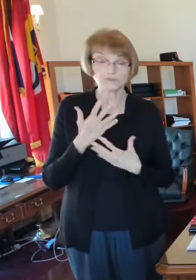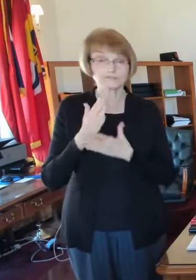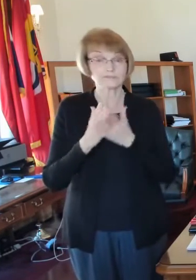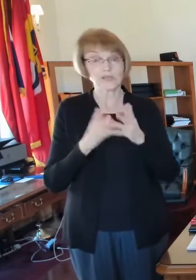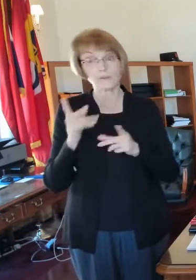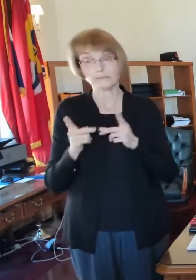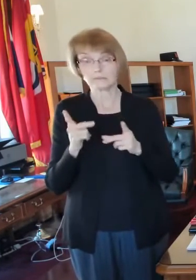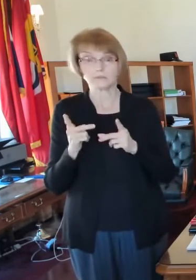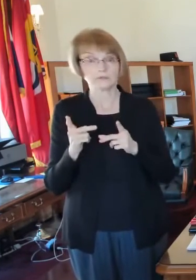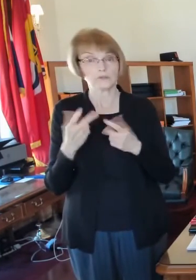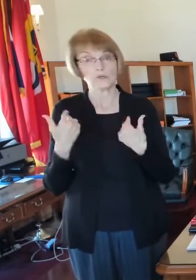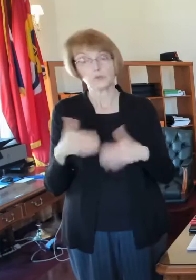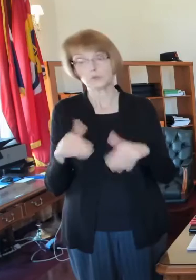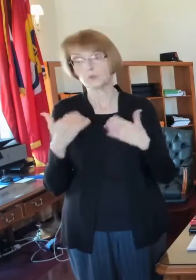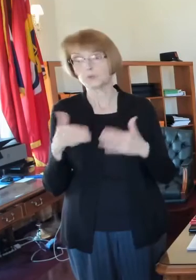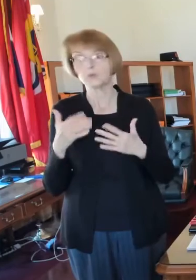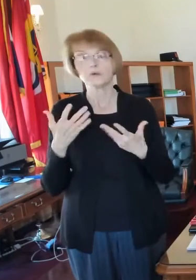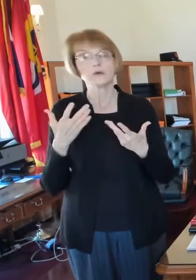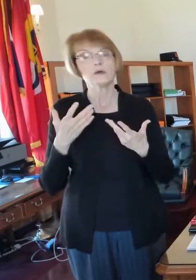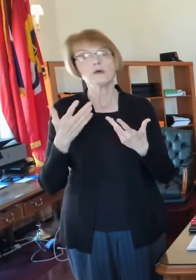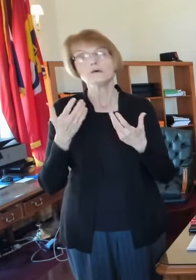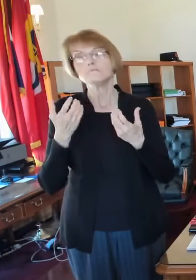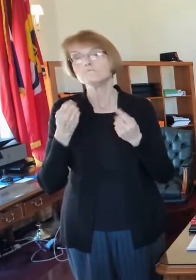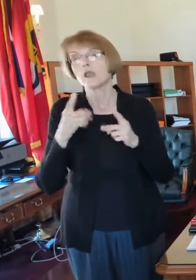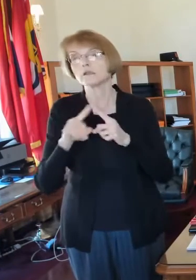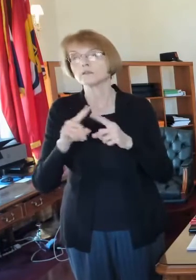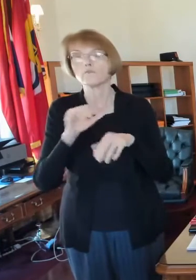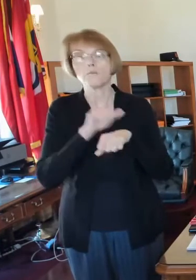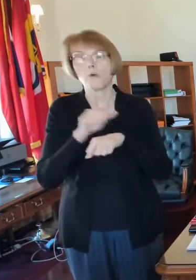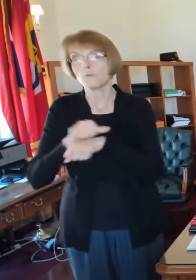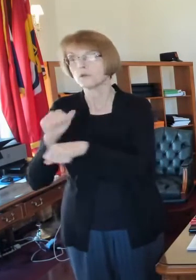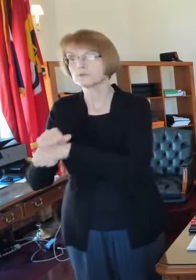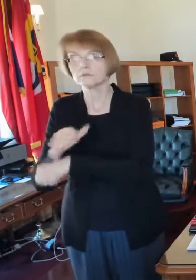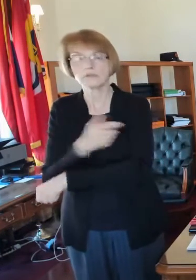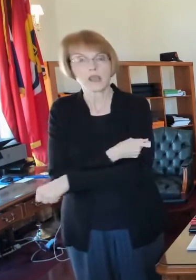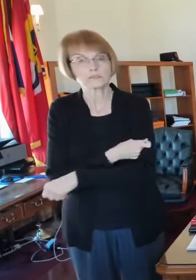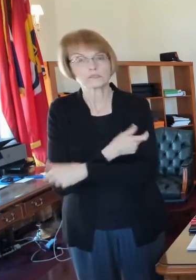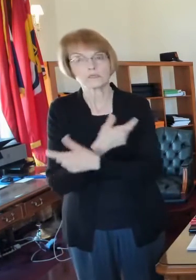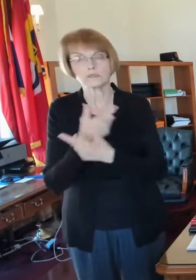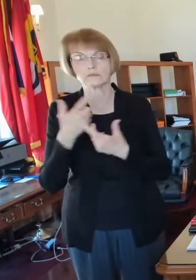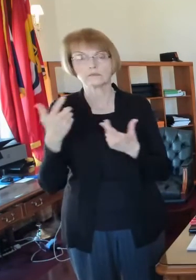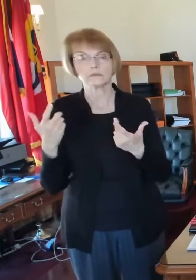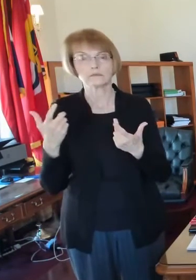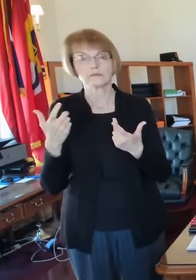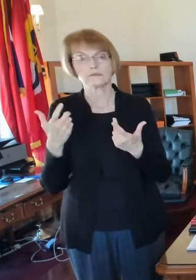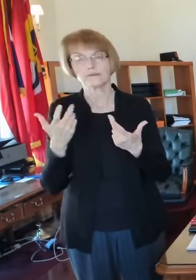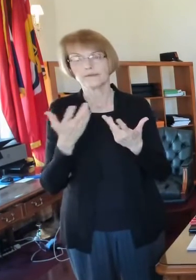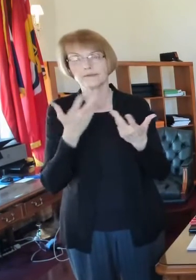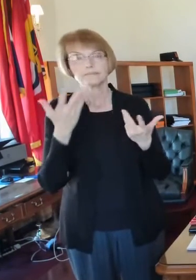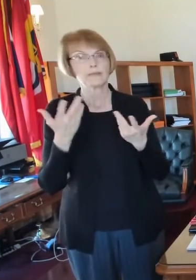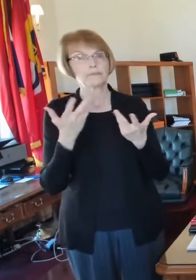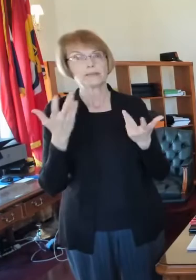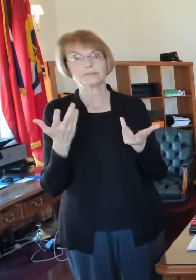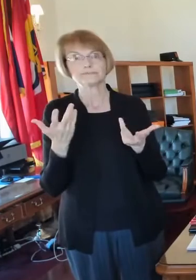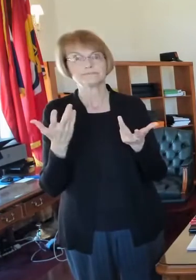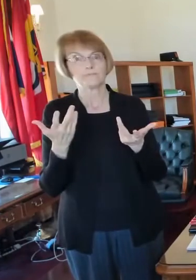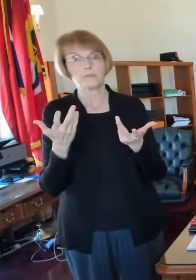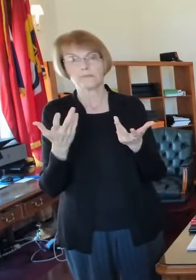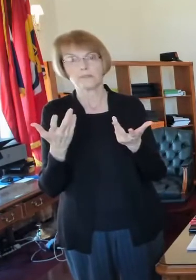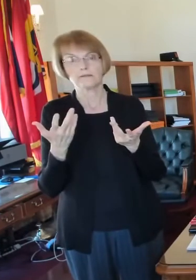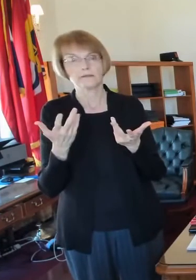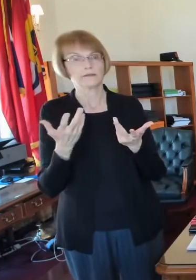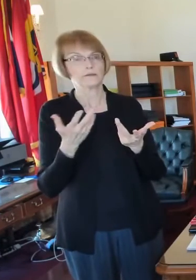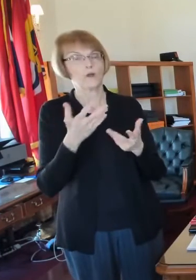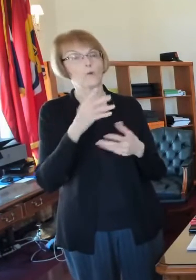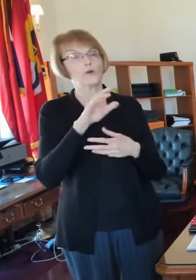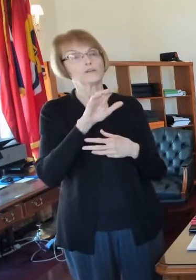people get multiple appointments, and they'll even get it, they'll register under John Smith,